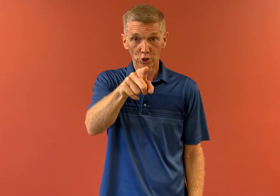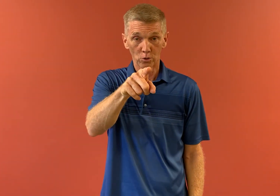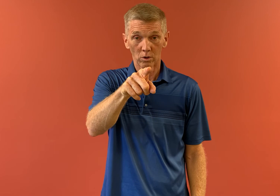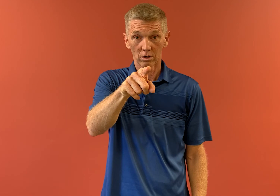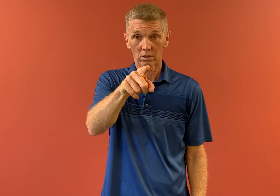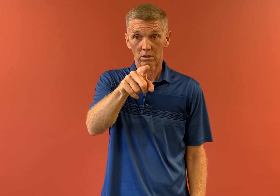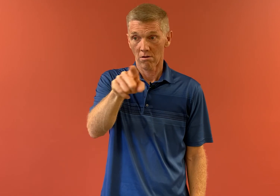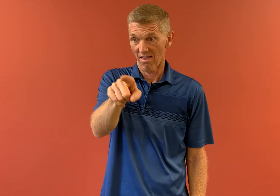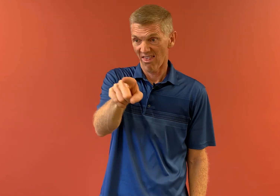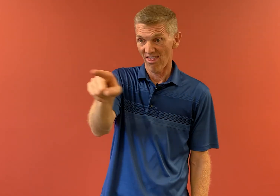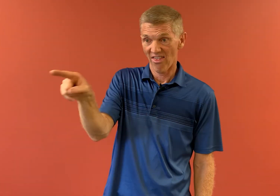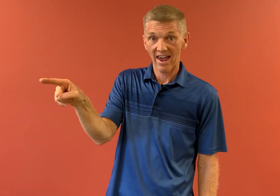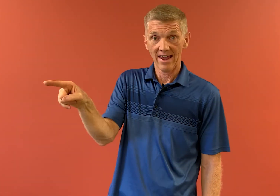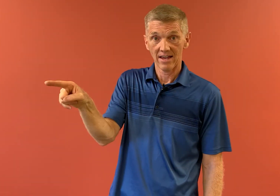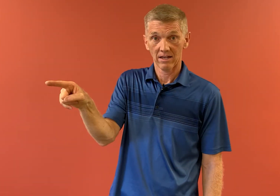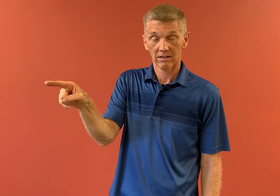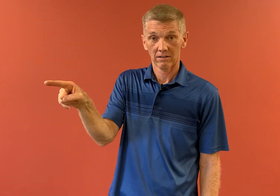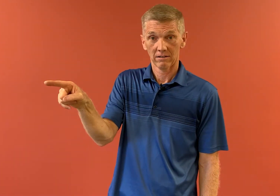You. They.